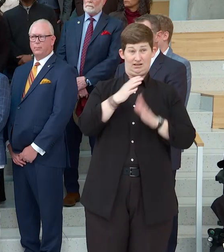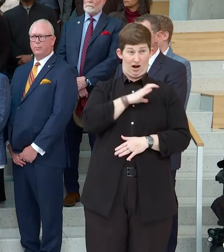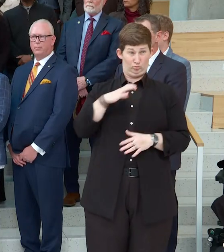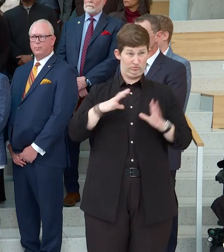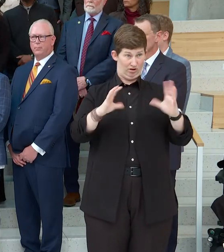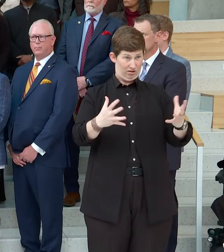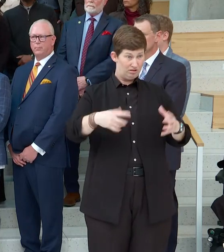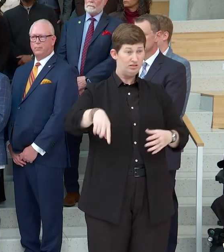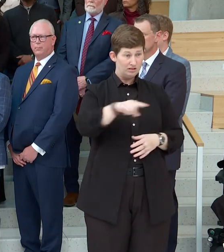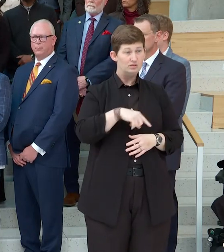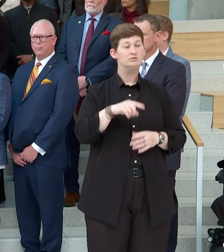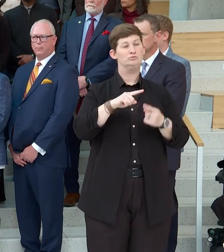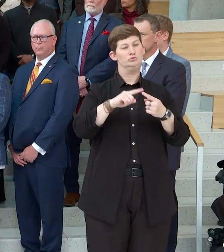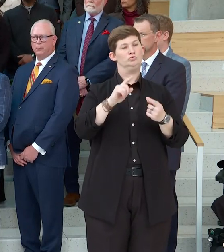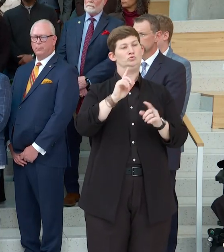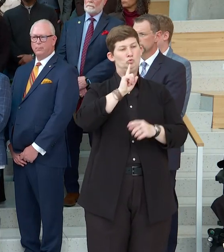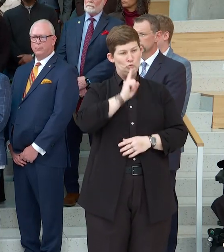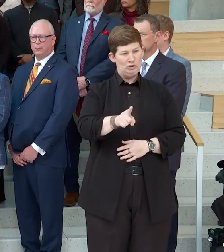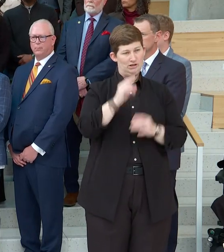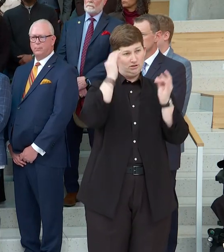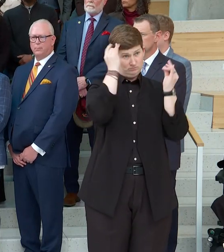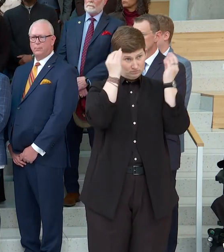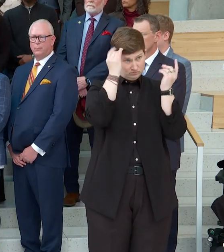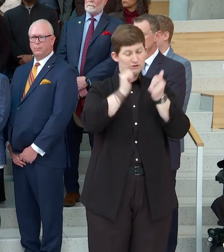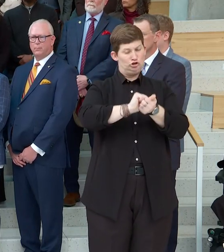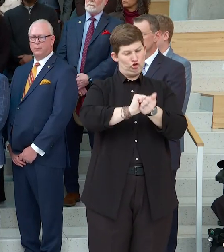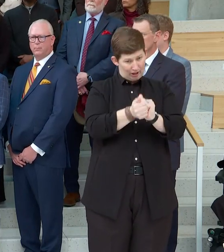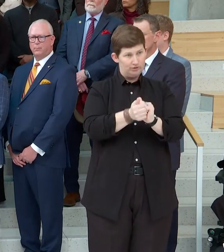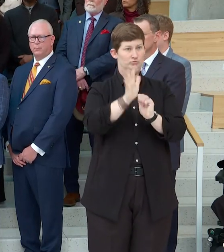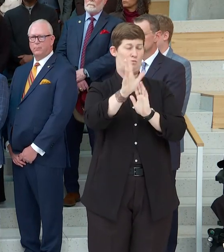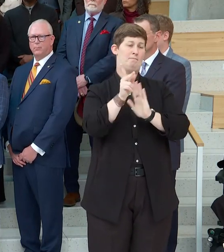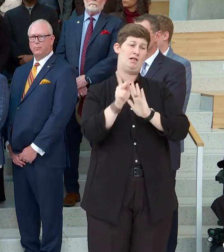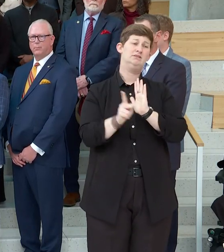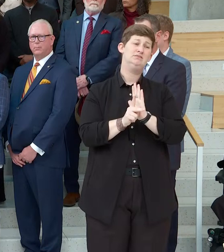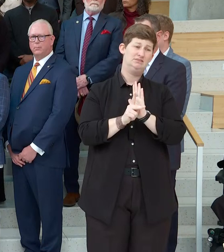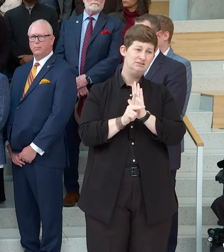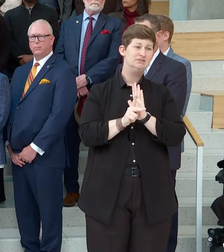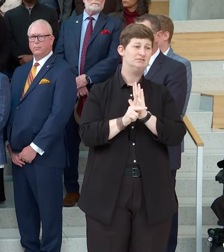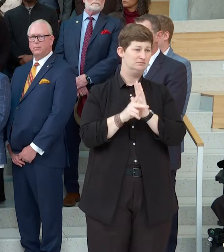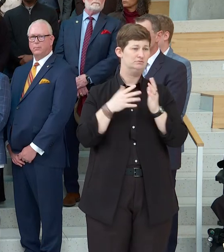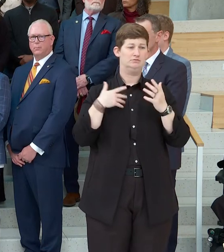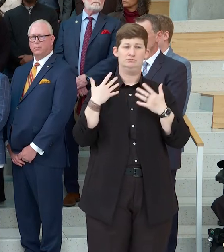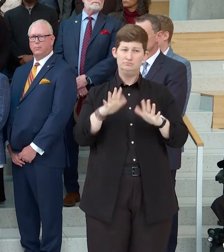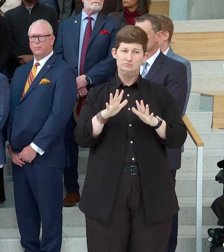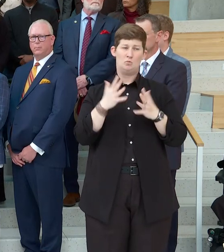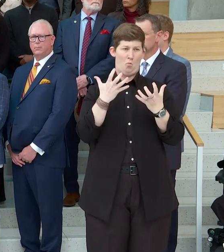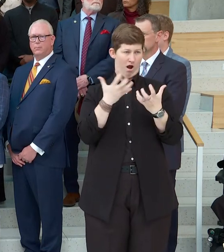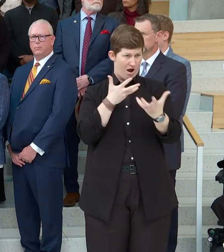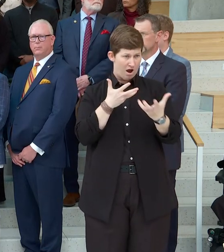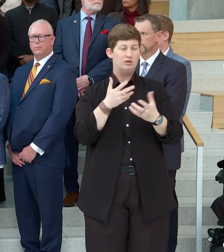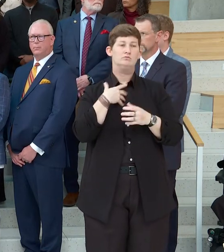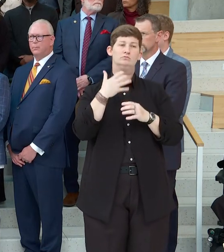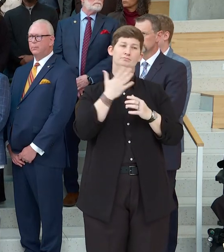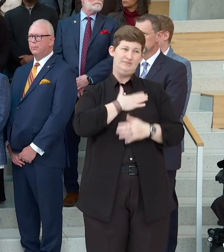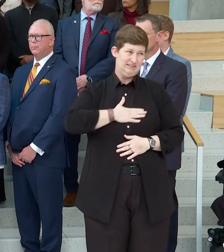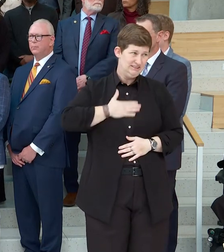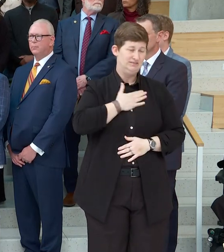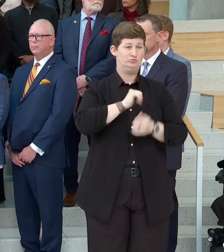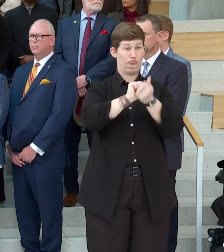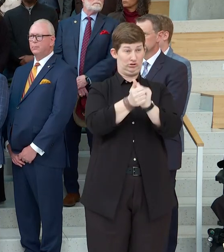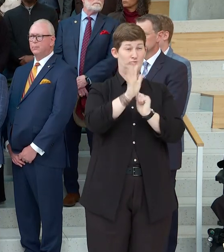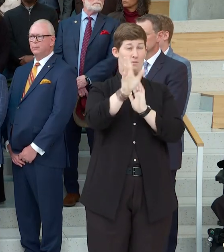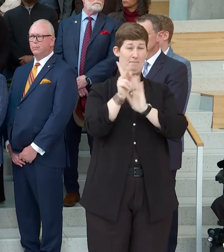to change their policy. I'm urging the city council to change their policy that they have presently put forward to make sure that